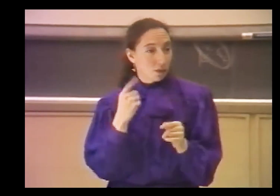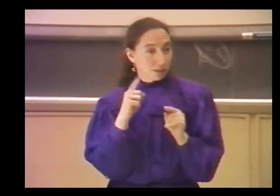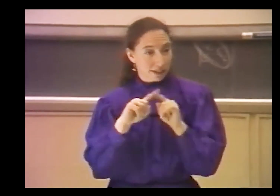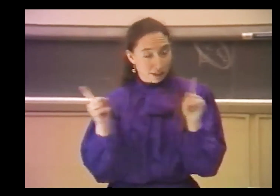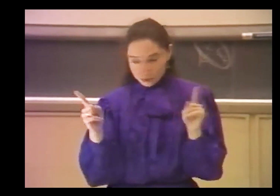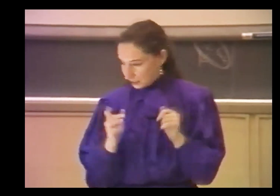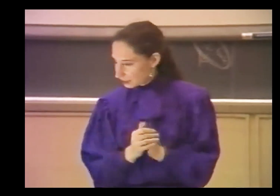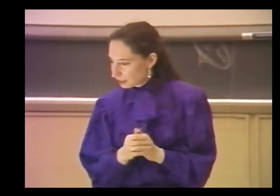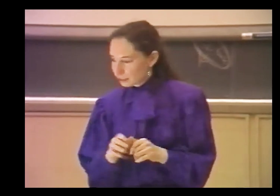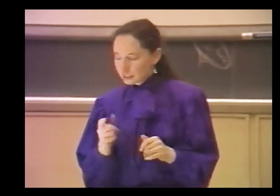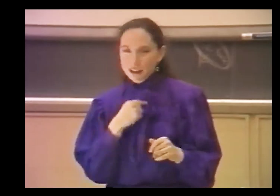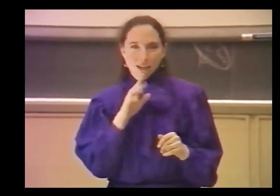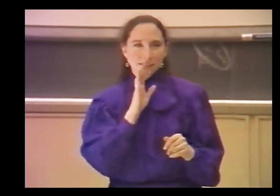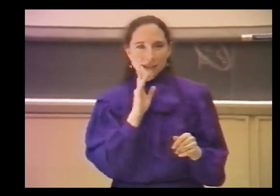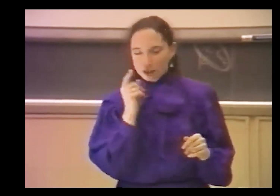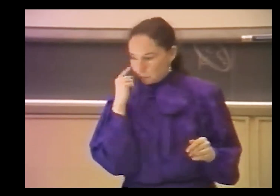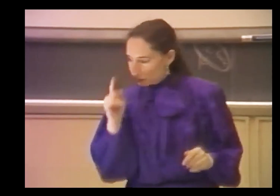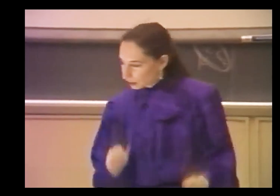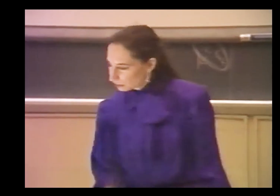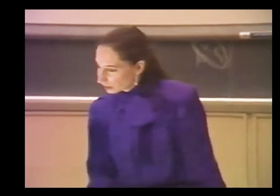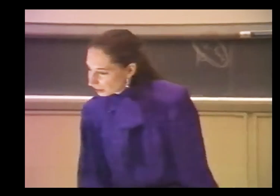only difference. I'll say them for you.